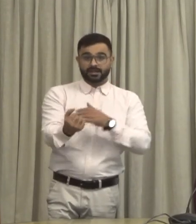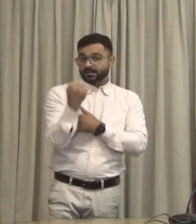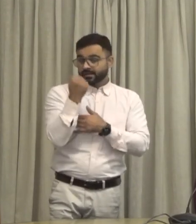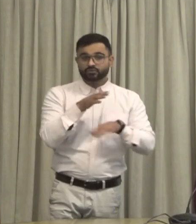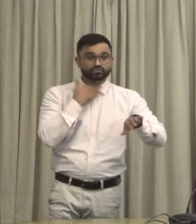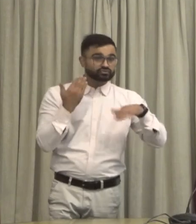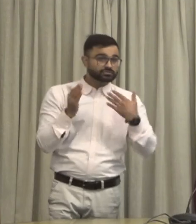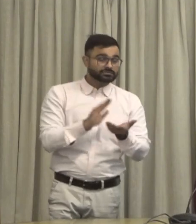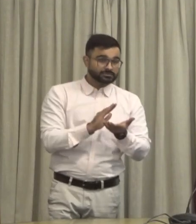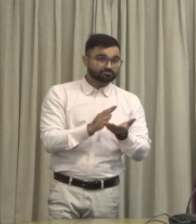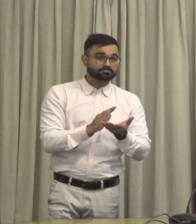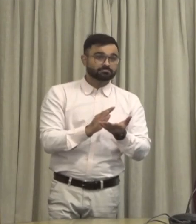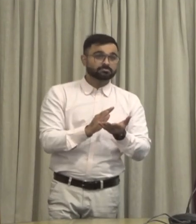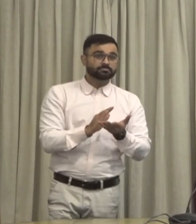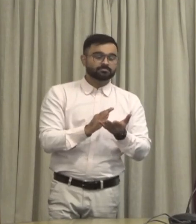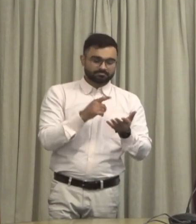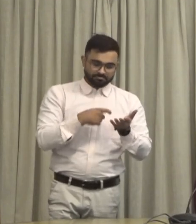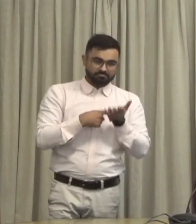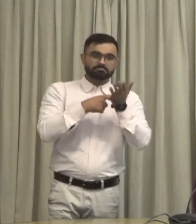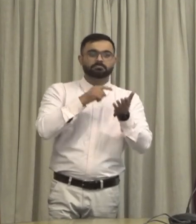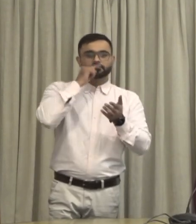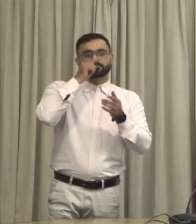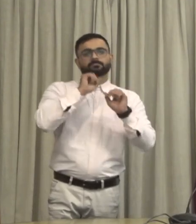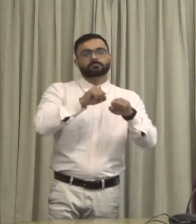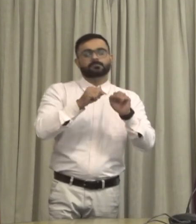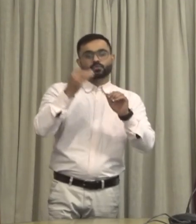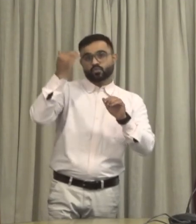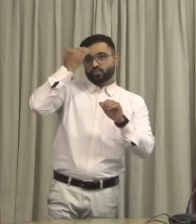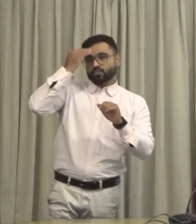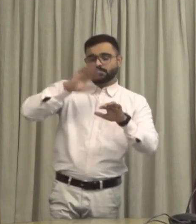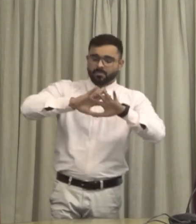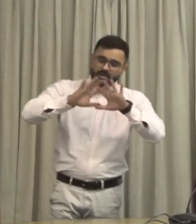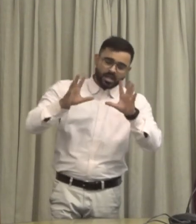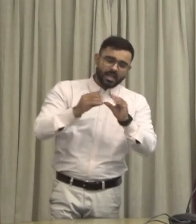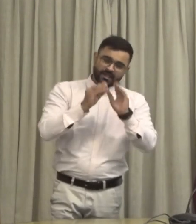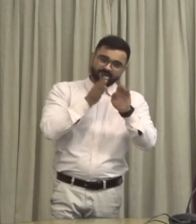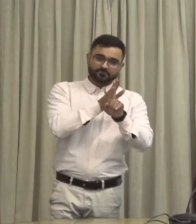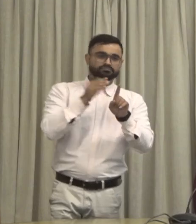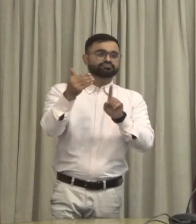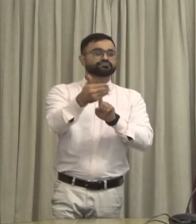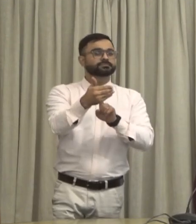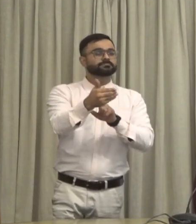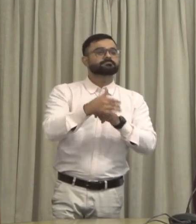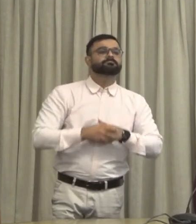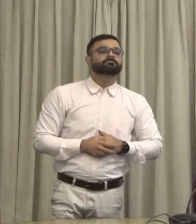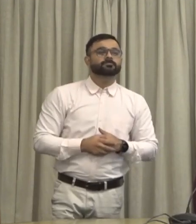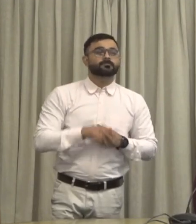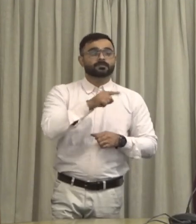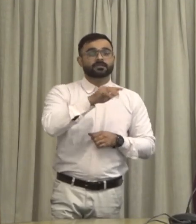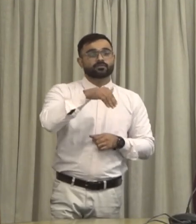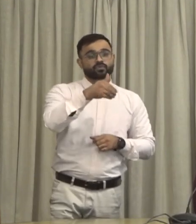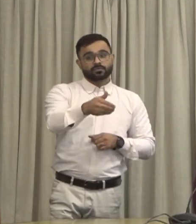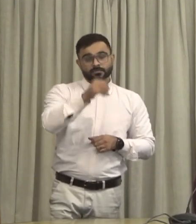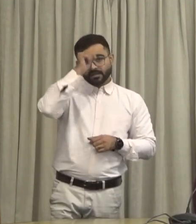die in dignity was recognized. That was the only indirect reference. And then